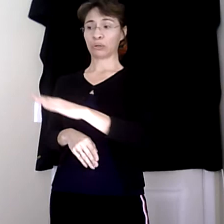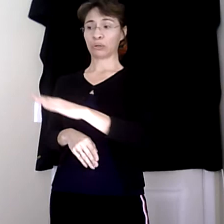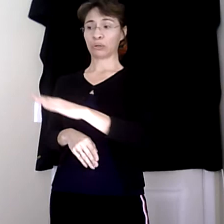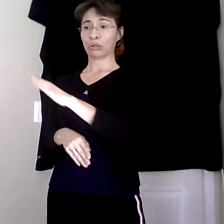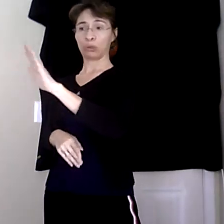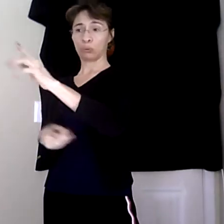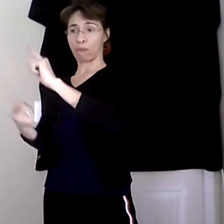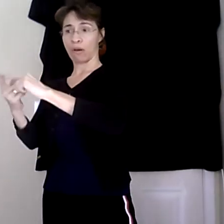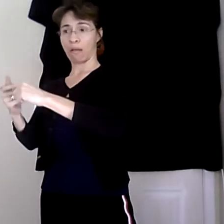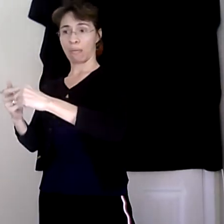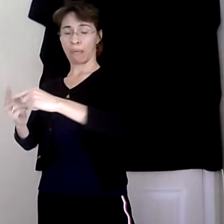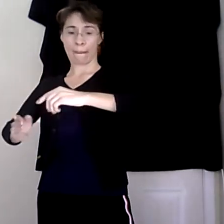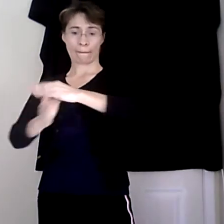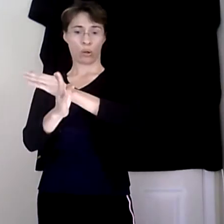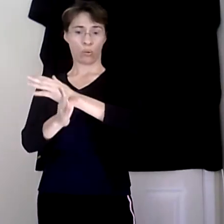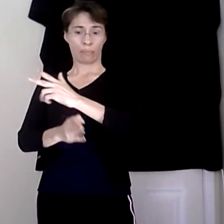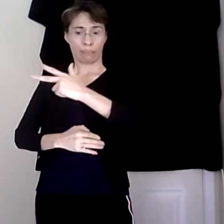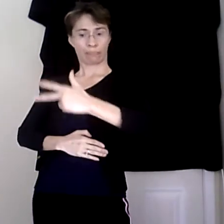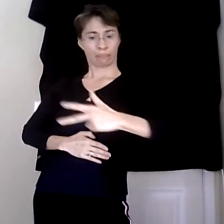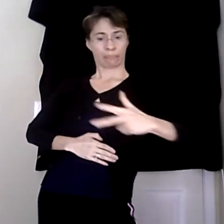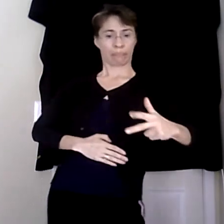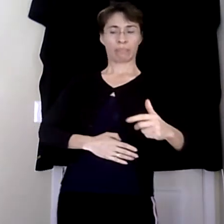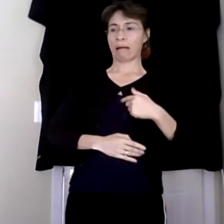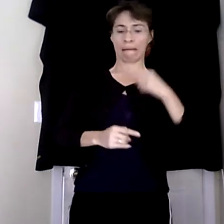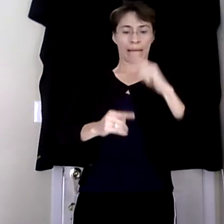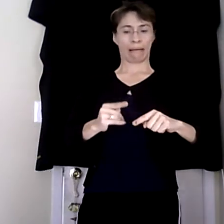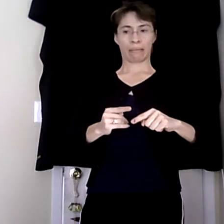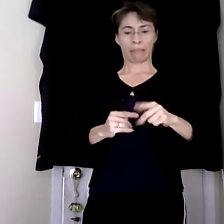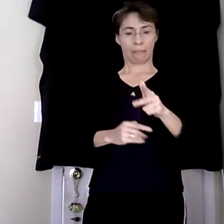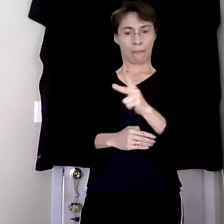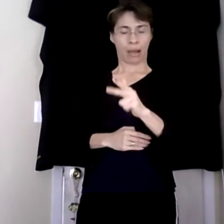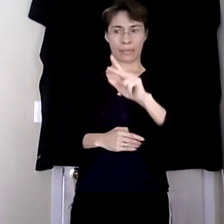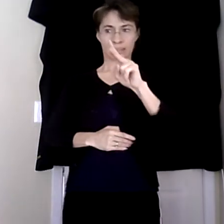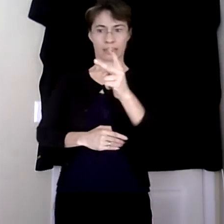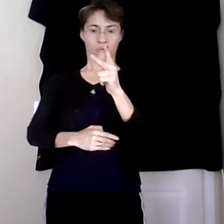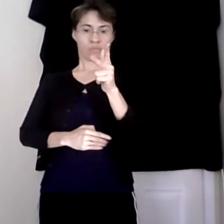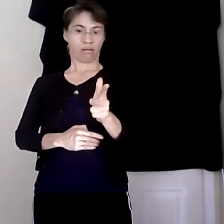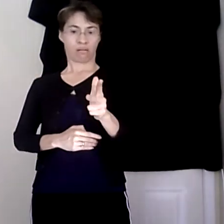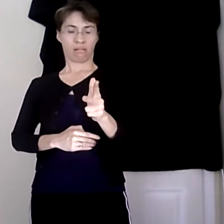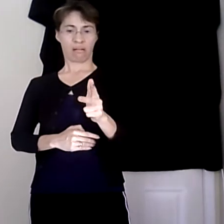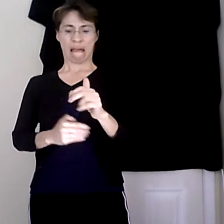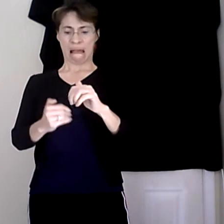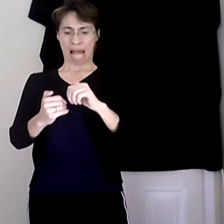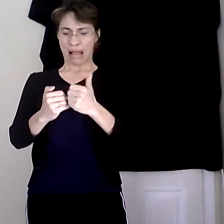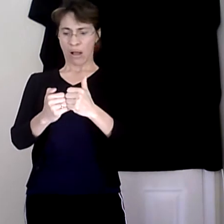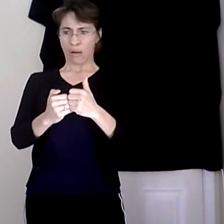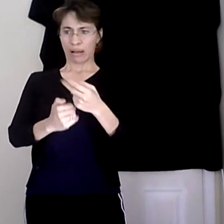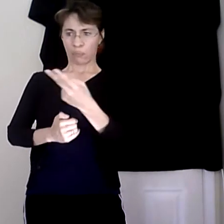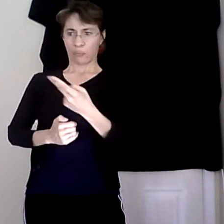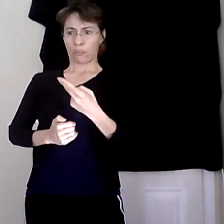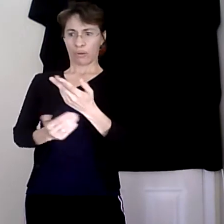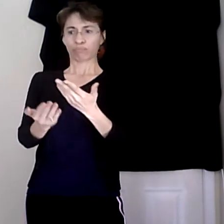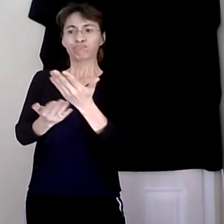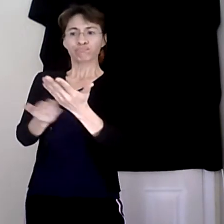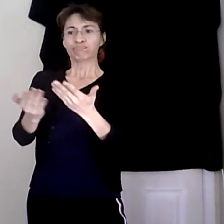Now I know that also sometimes I come home and my driveway's blocked because you're having a party or you're having friends over and they block